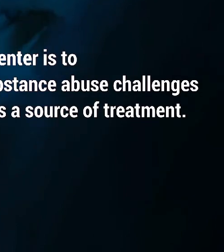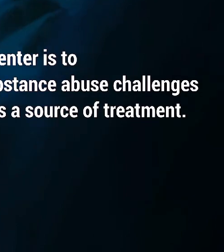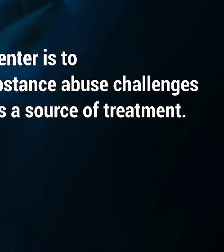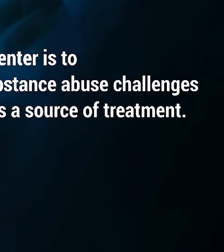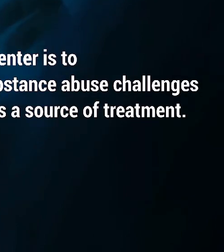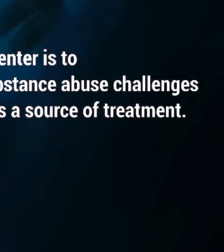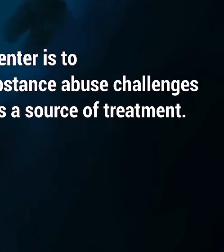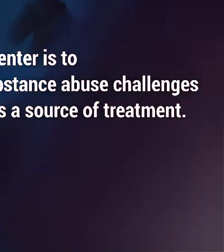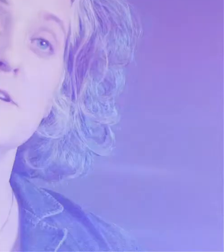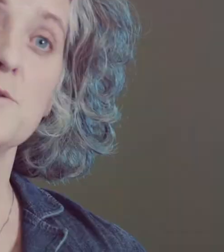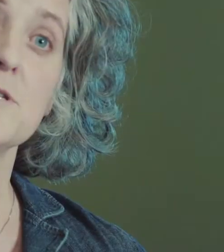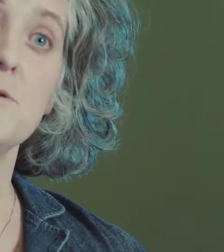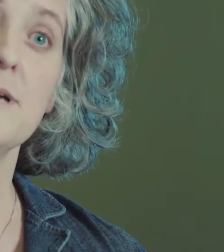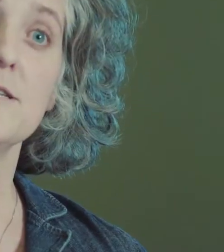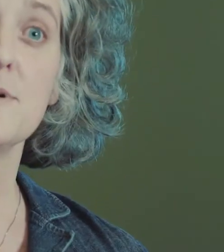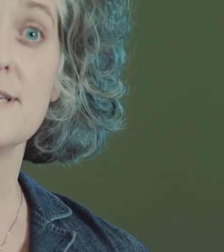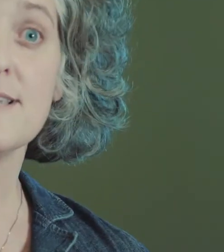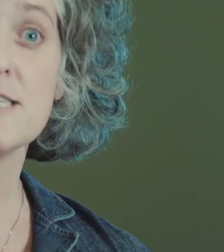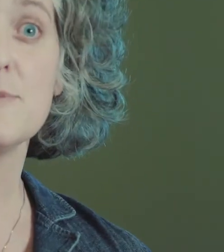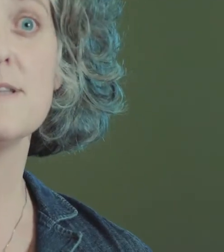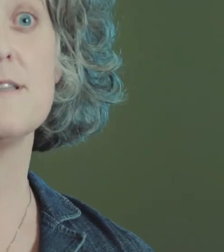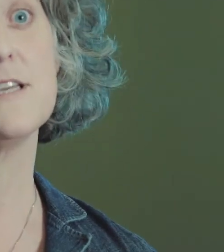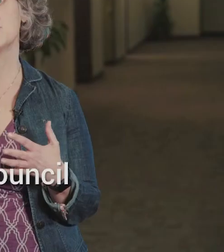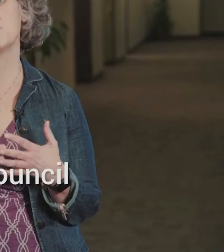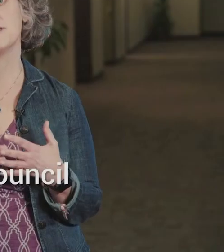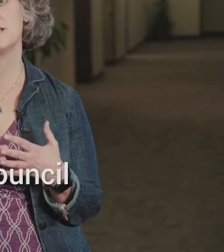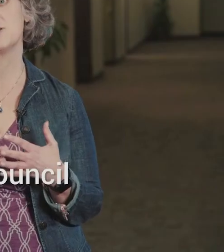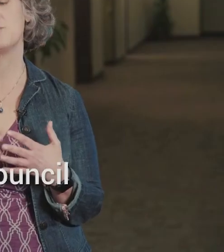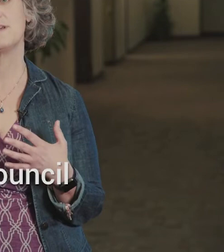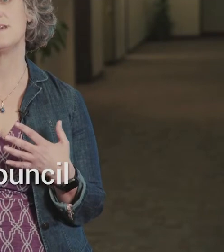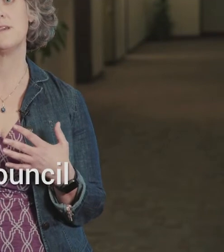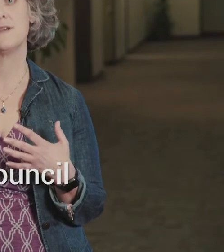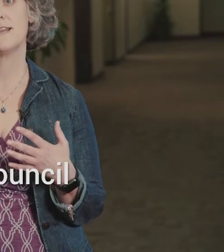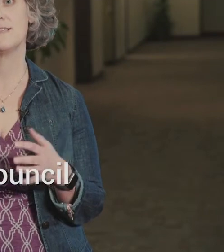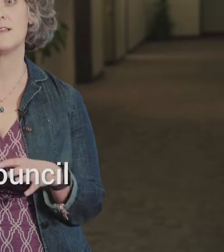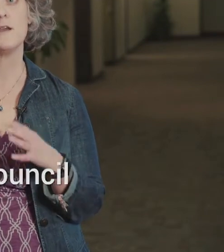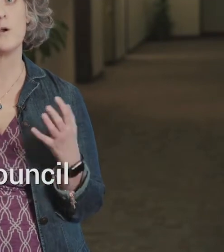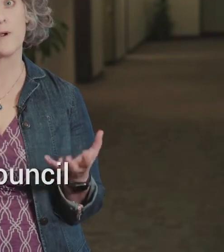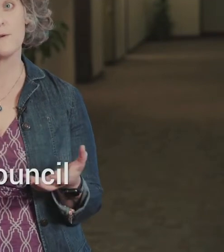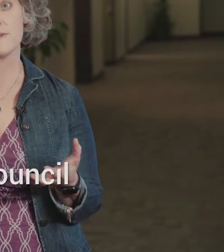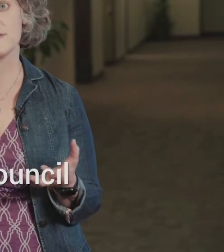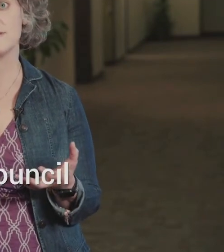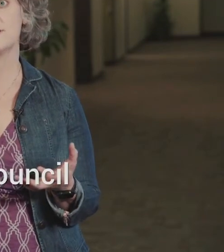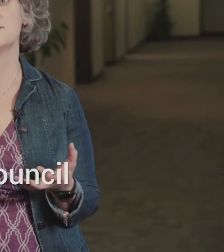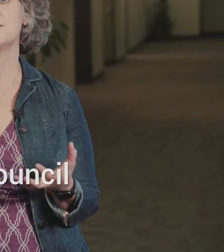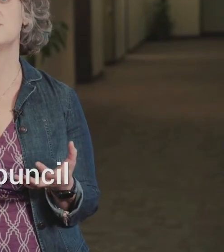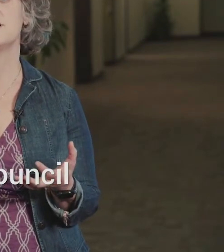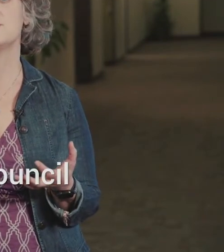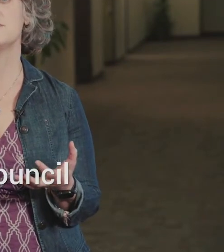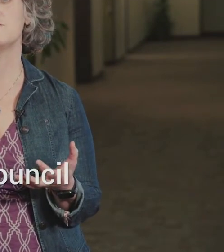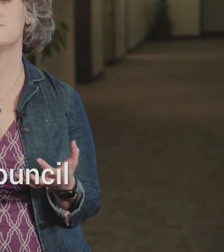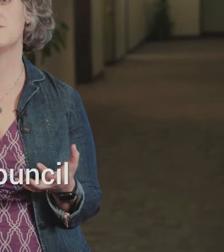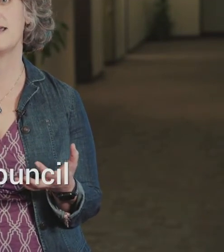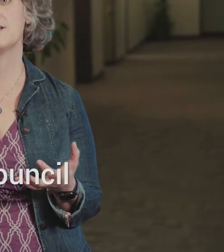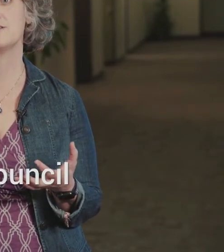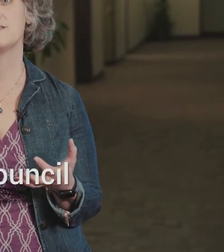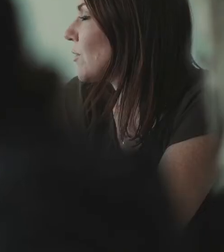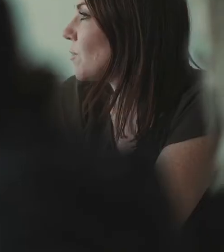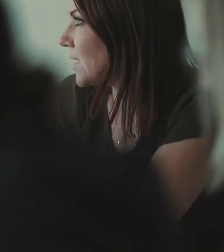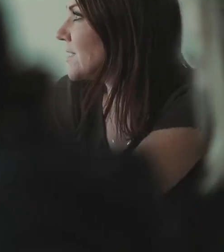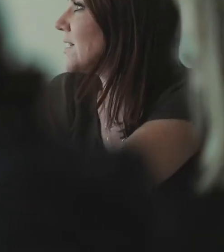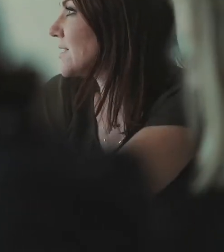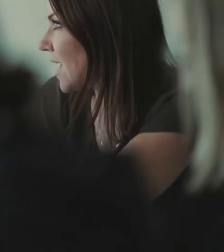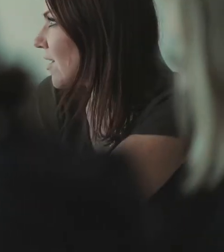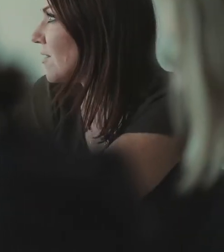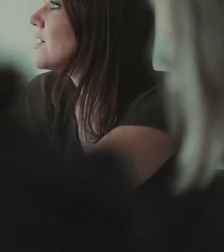It'll be staffed by individuals who can do an assessment, they can triage you, and we can get you connected right within the center to a number of providers that